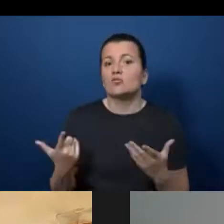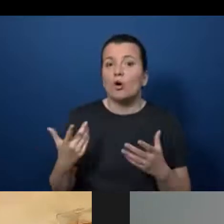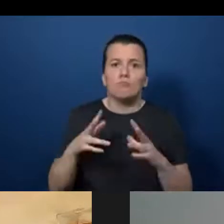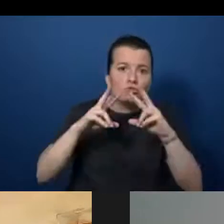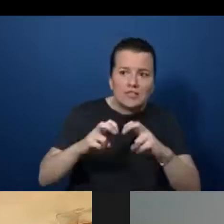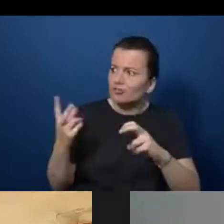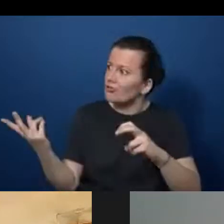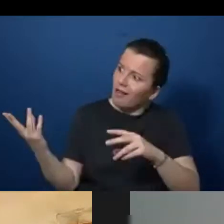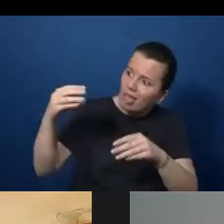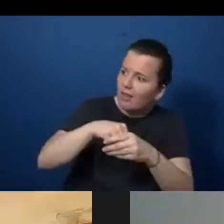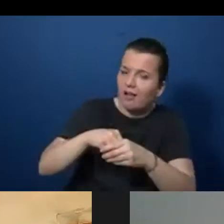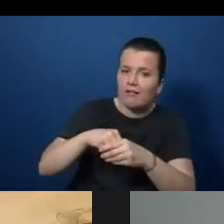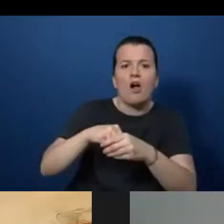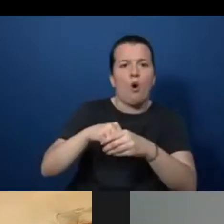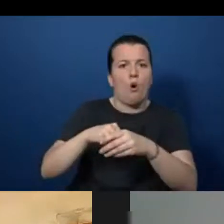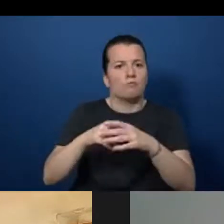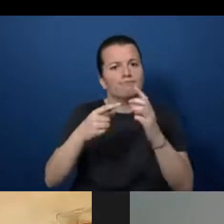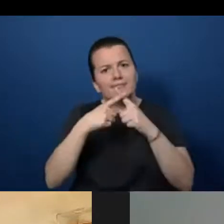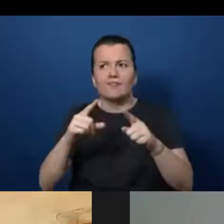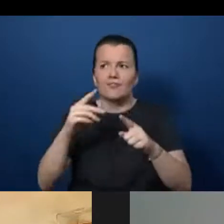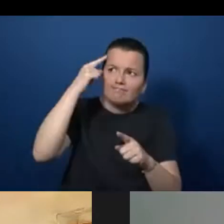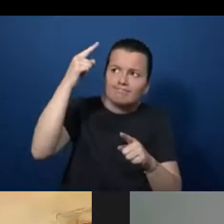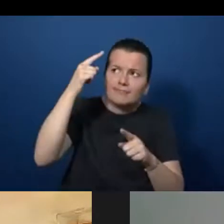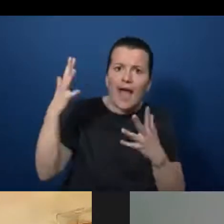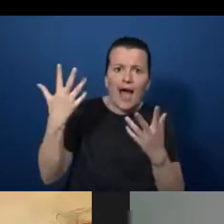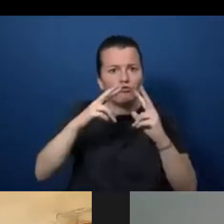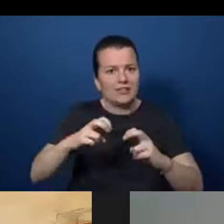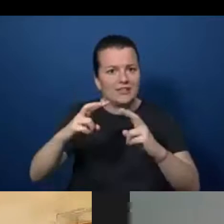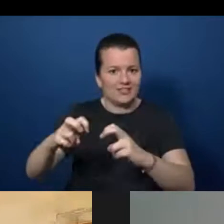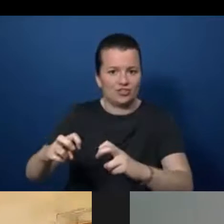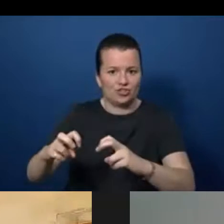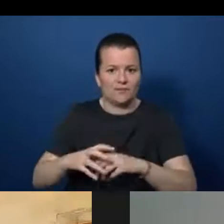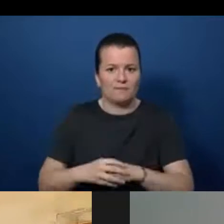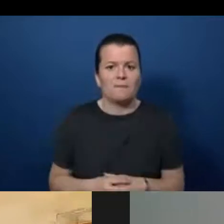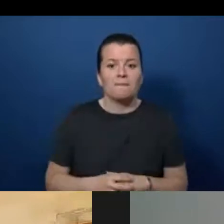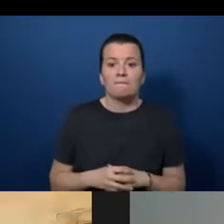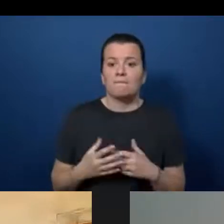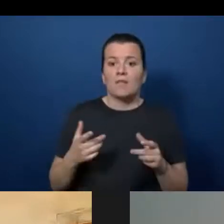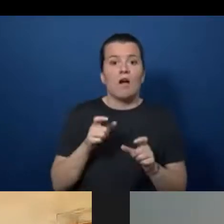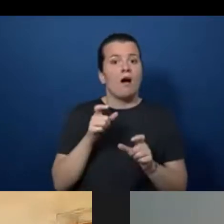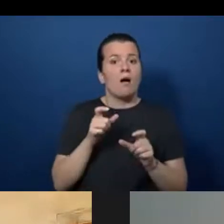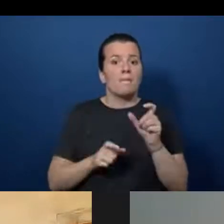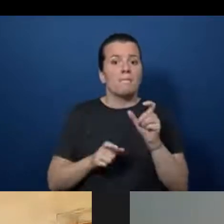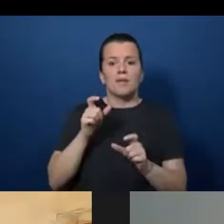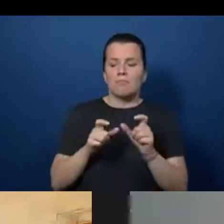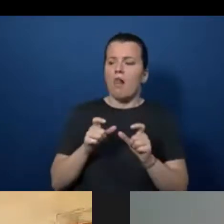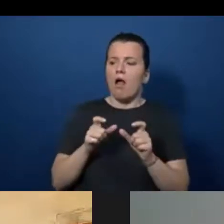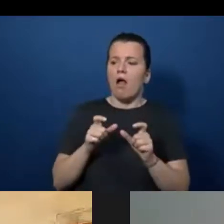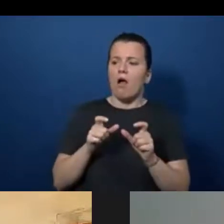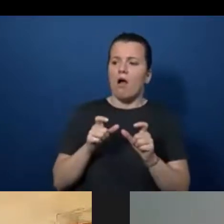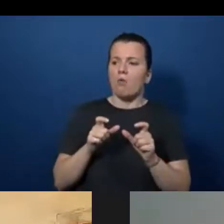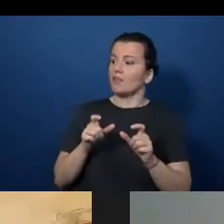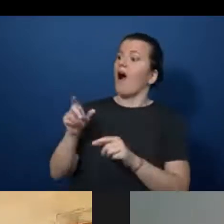other innovative ways to approach research, people who used to be only those being researched now have